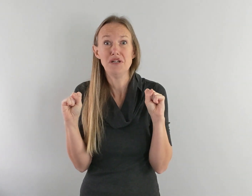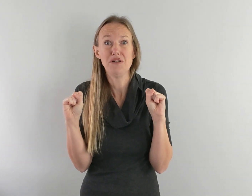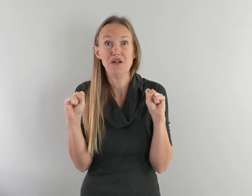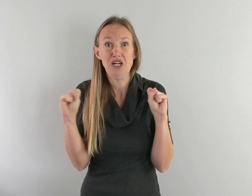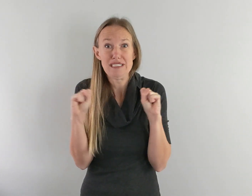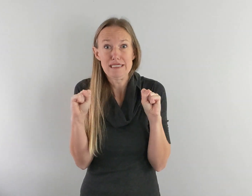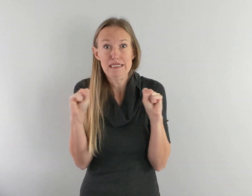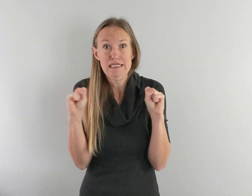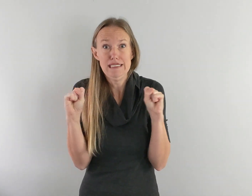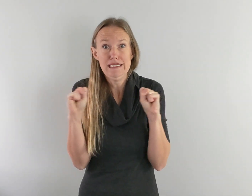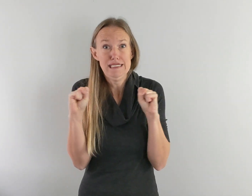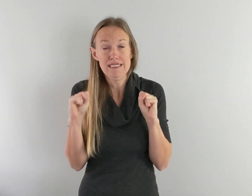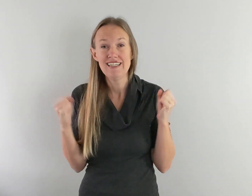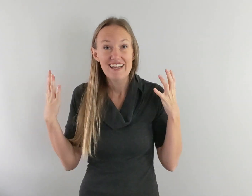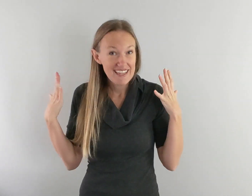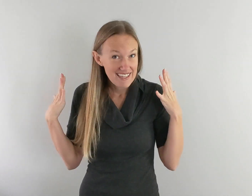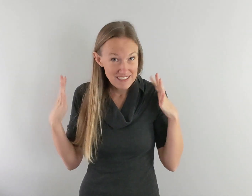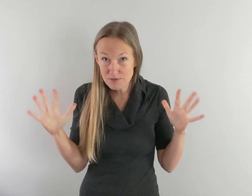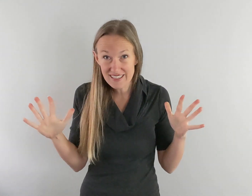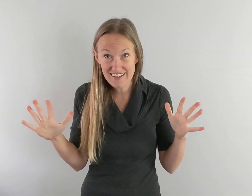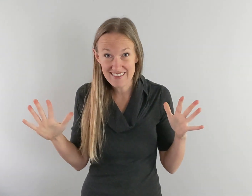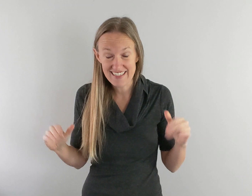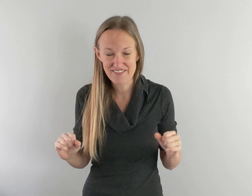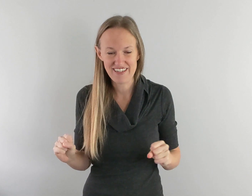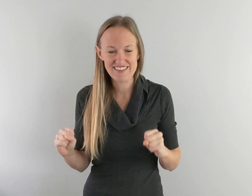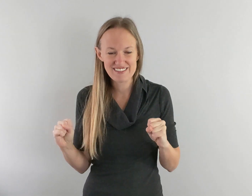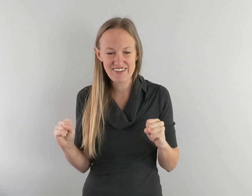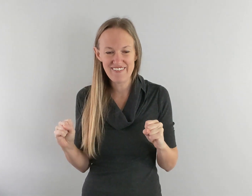so cold. It's really not that different. So,